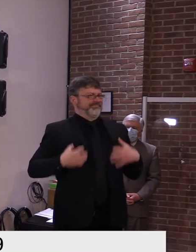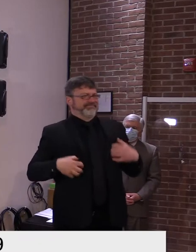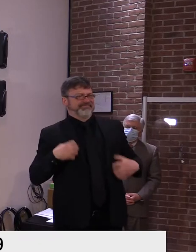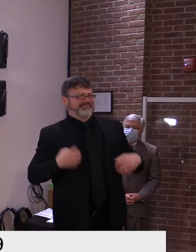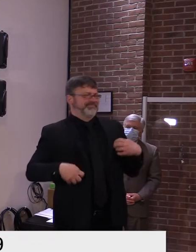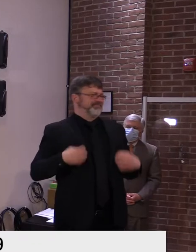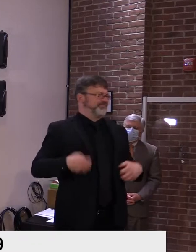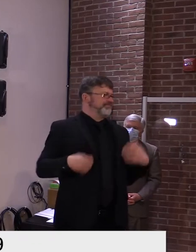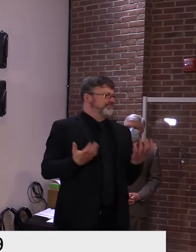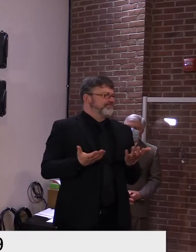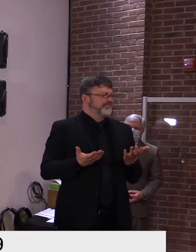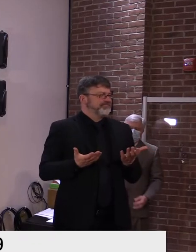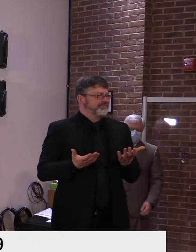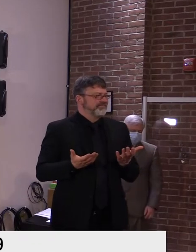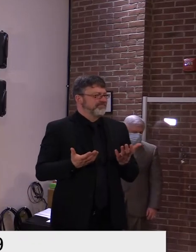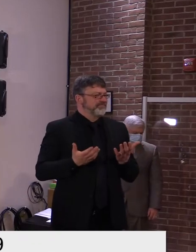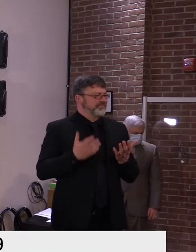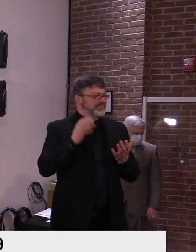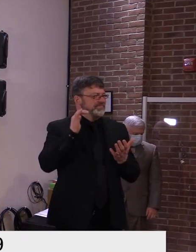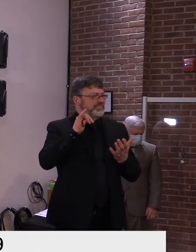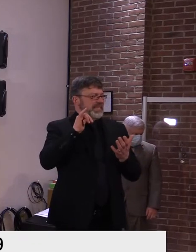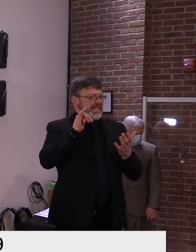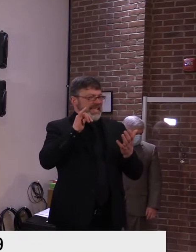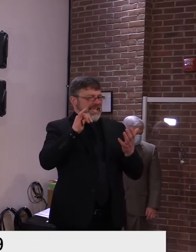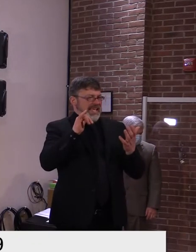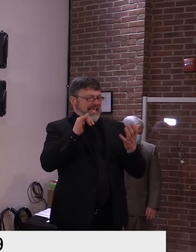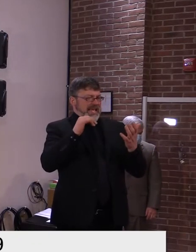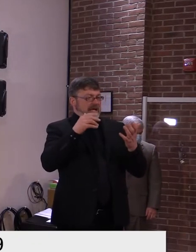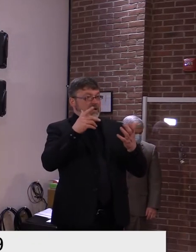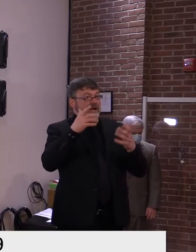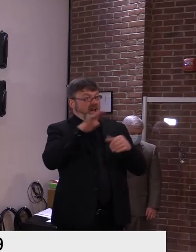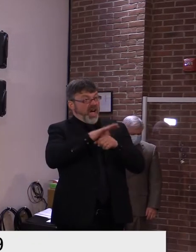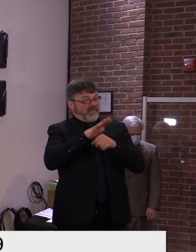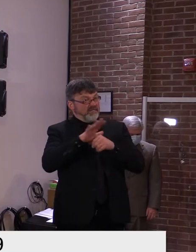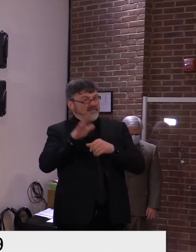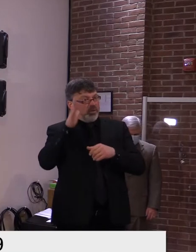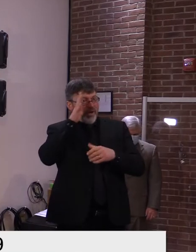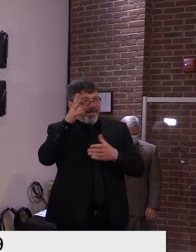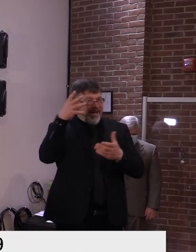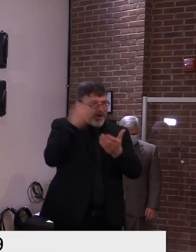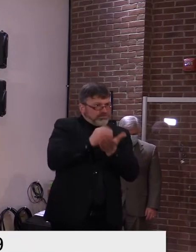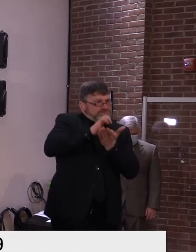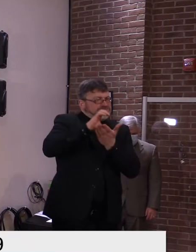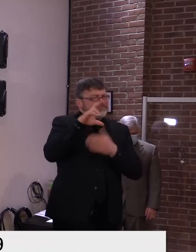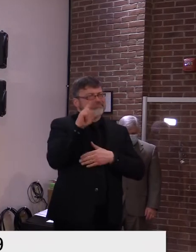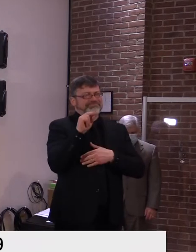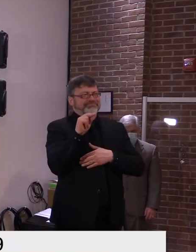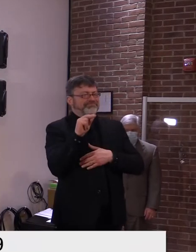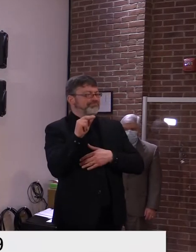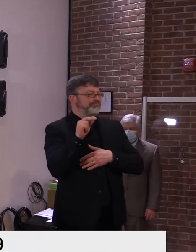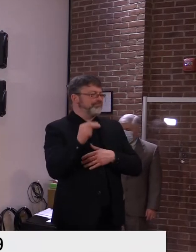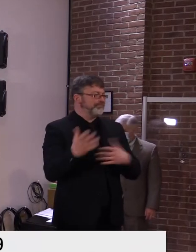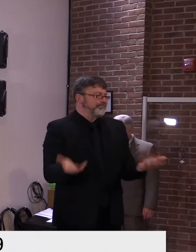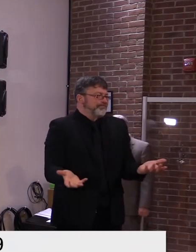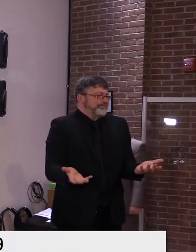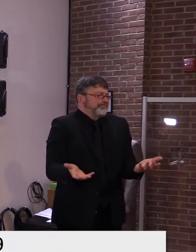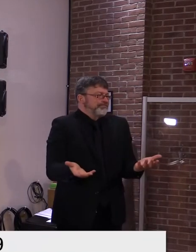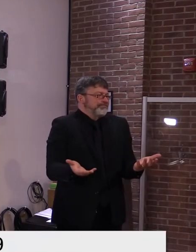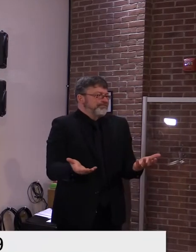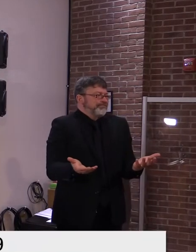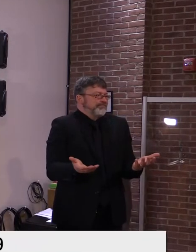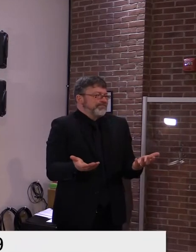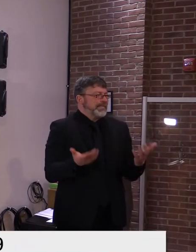so we just have to take a look, do the best we can, protect those who are heavily